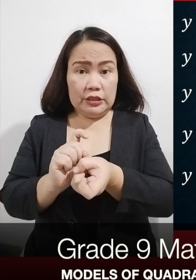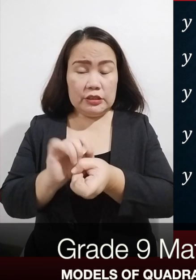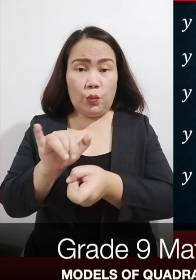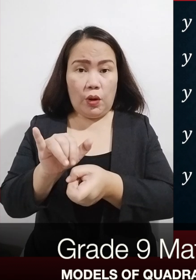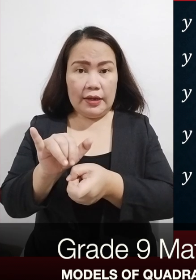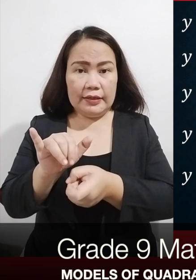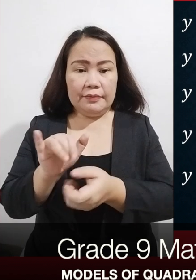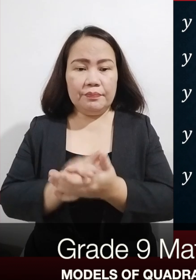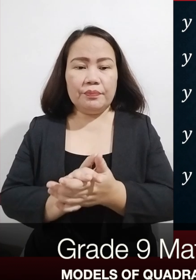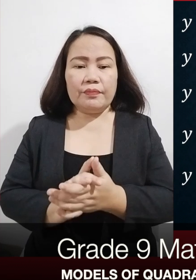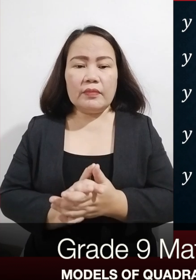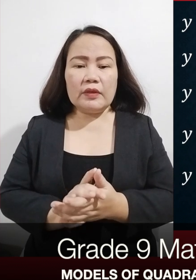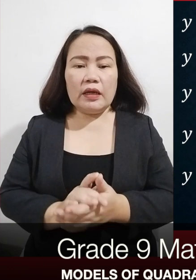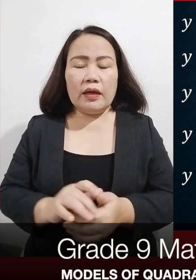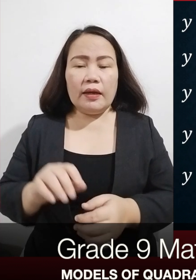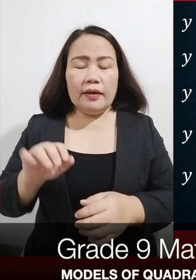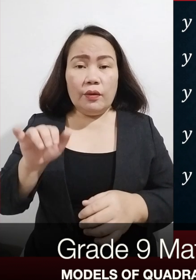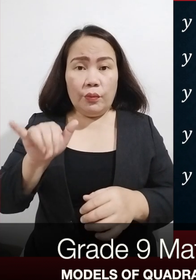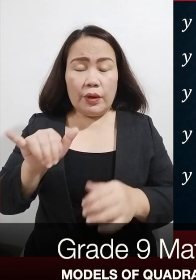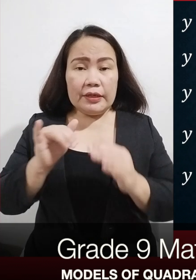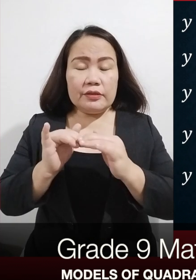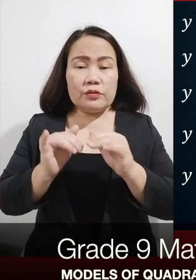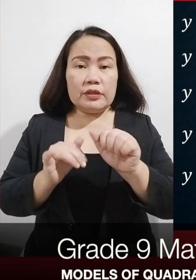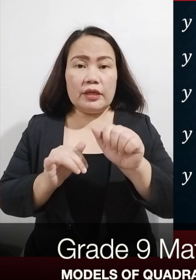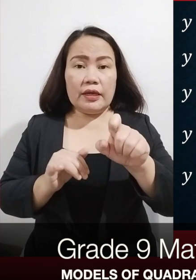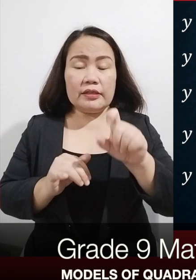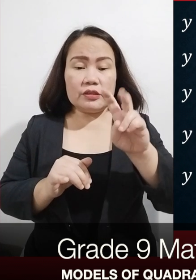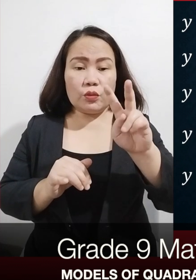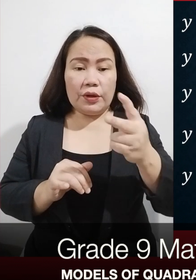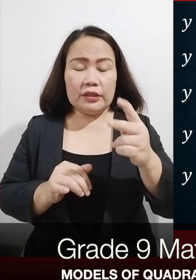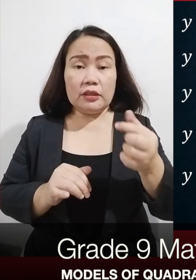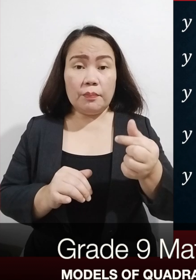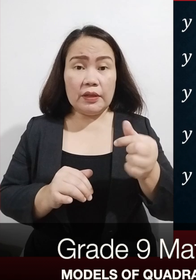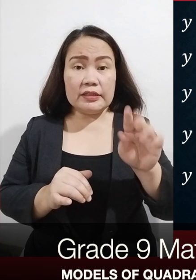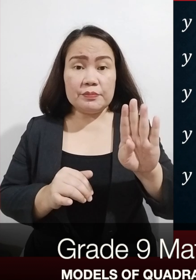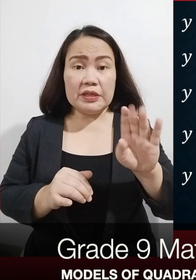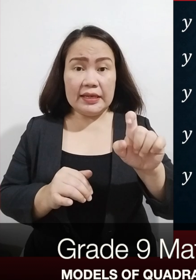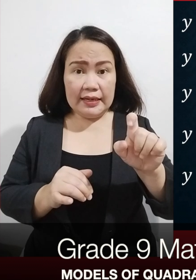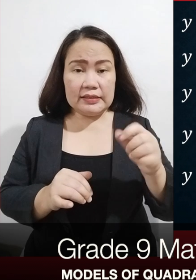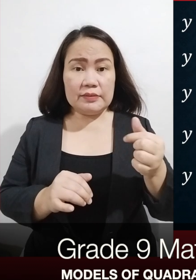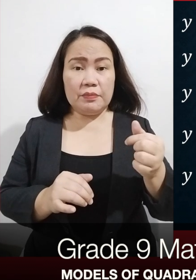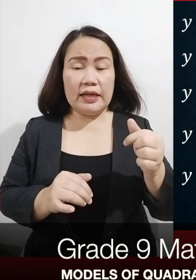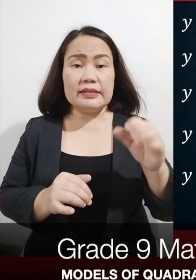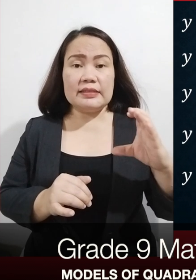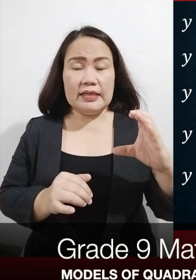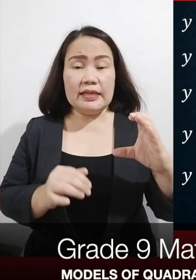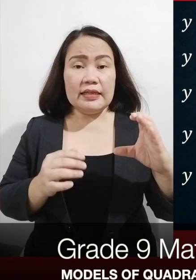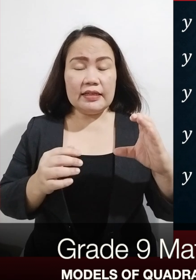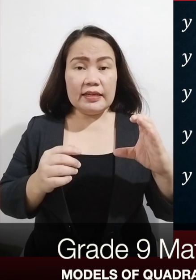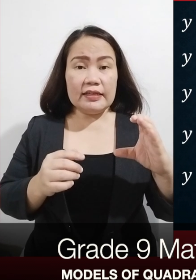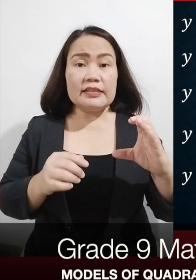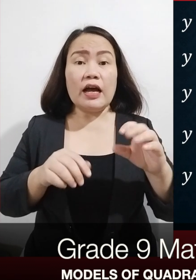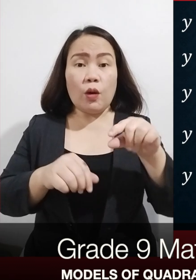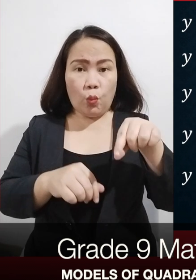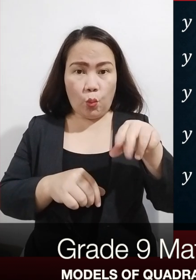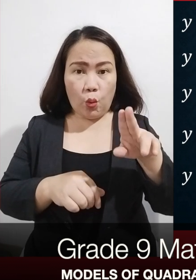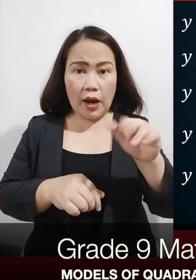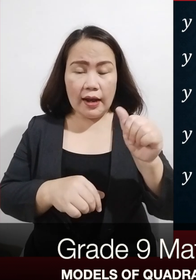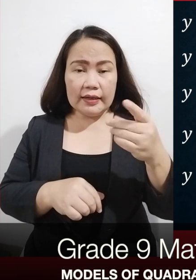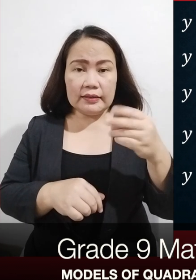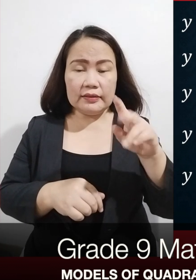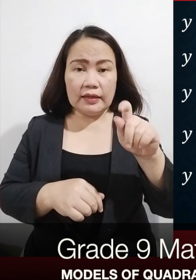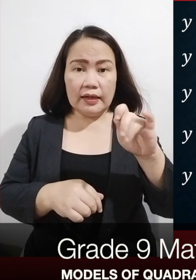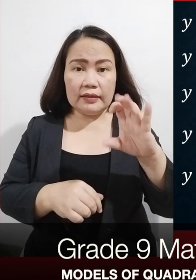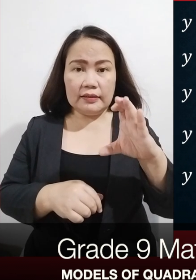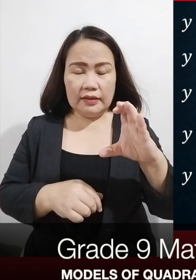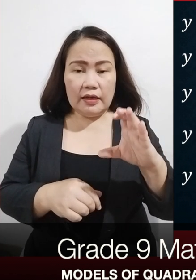itong y is equal to ax squared plus bx plus c, ito yung form ng quadratic function. Now, remember,